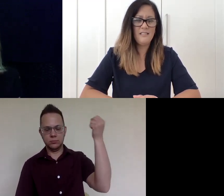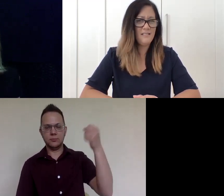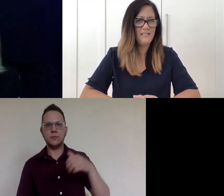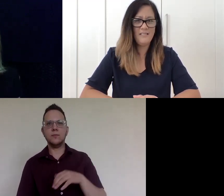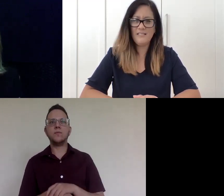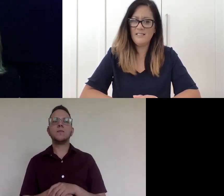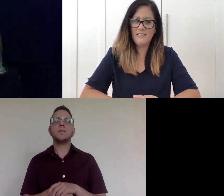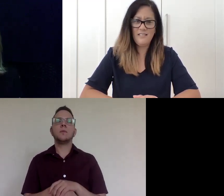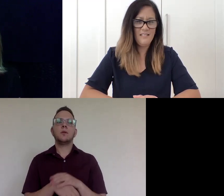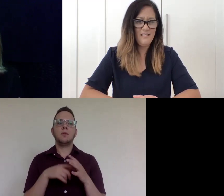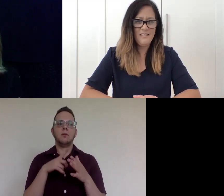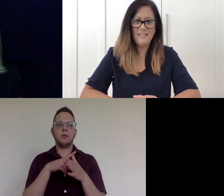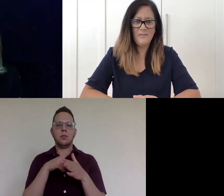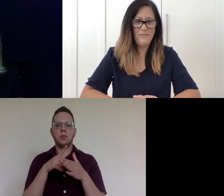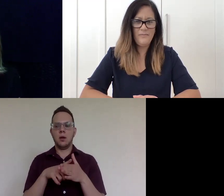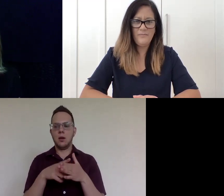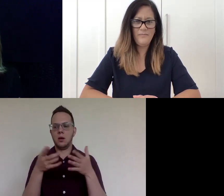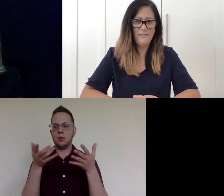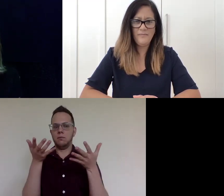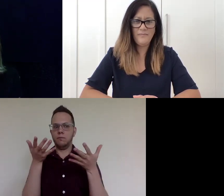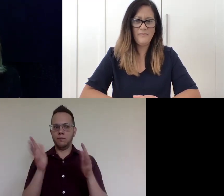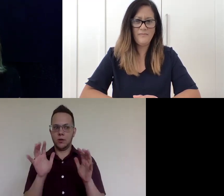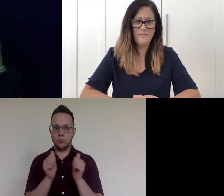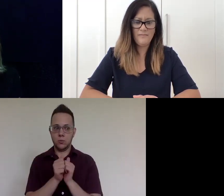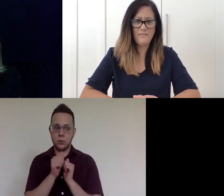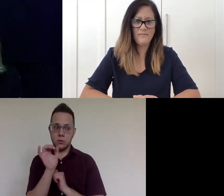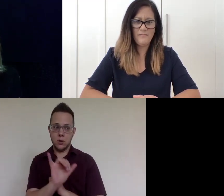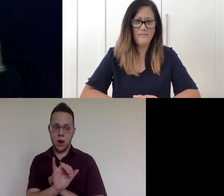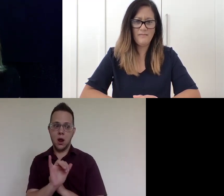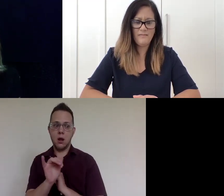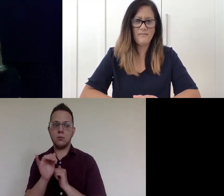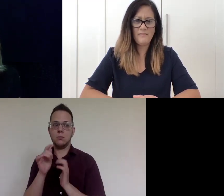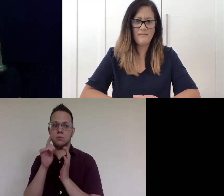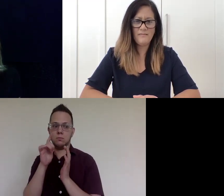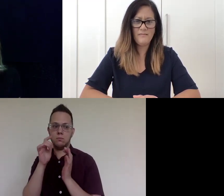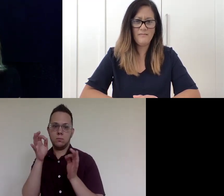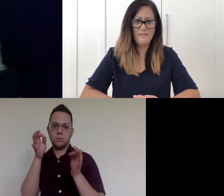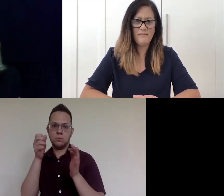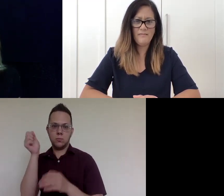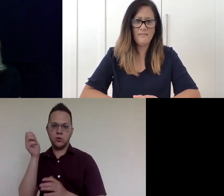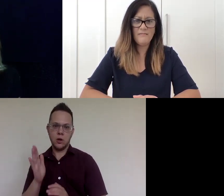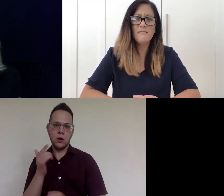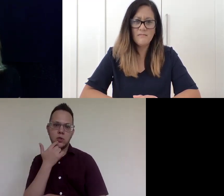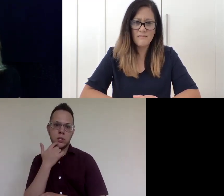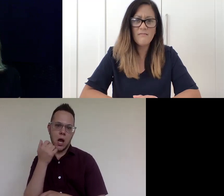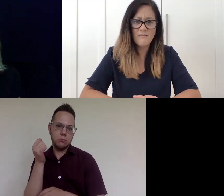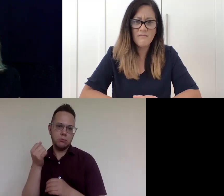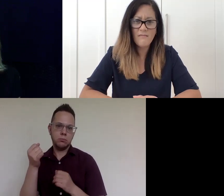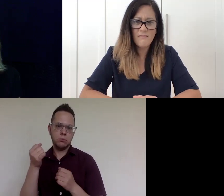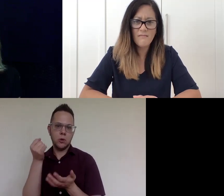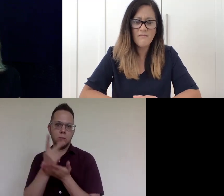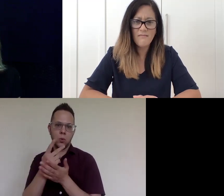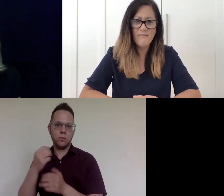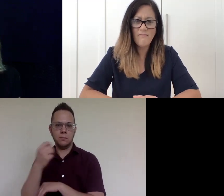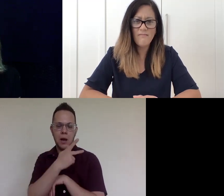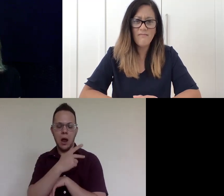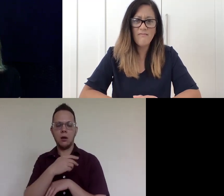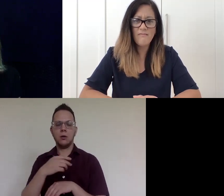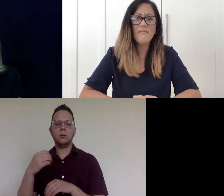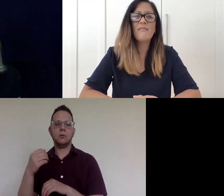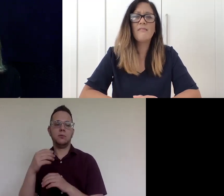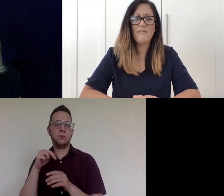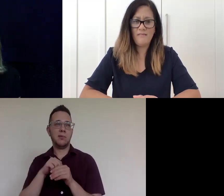So finally, that was a long process, but once the judge did determine that, yes, in fact, I should actually be